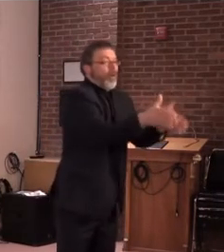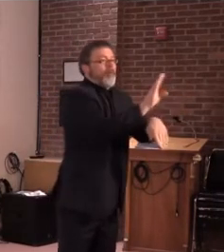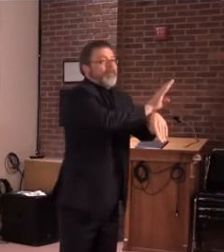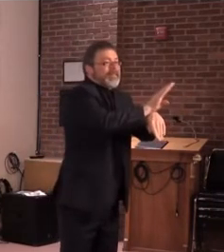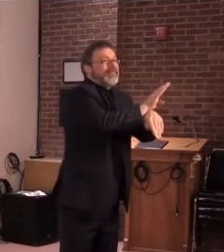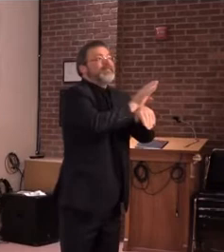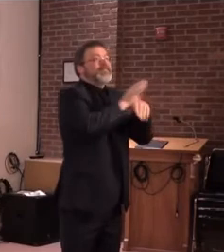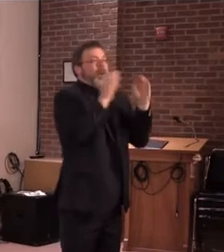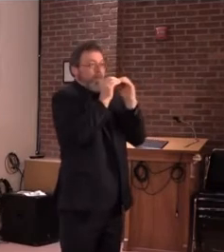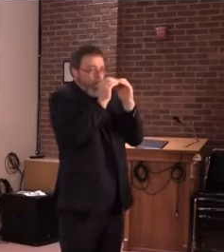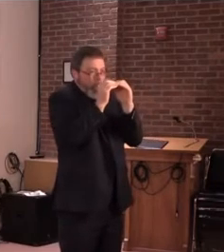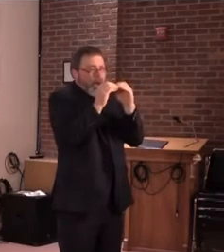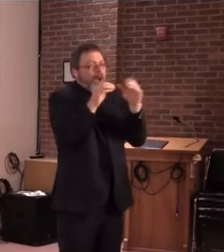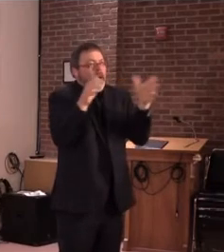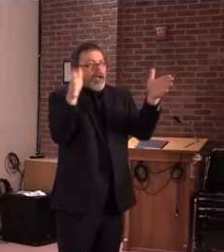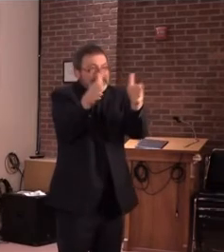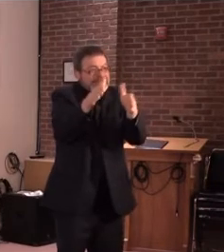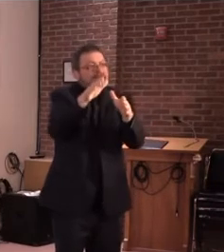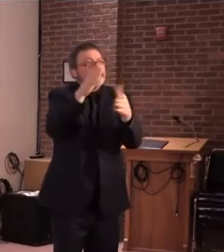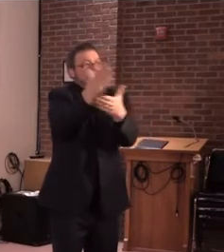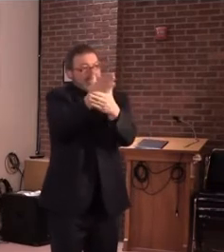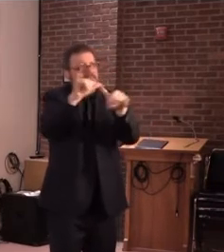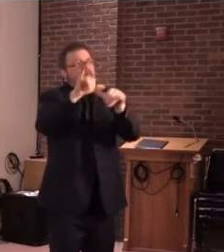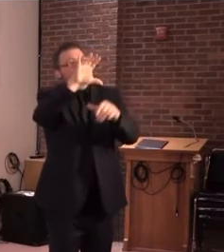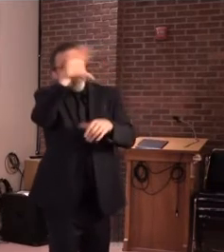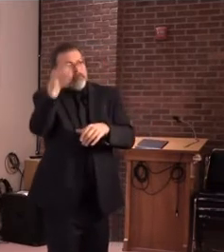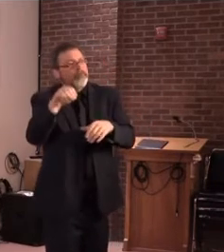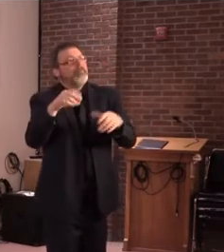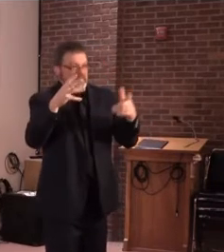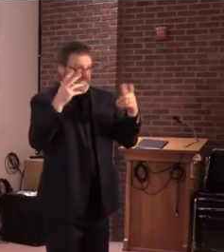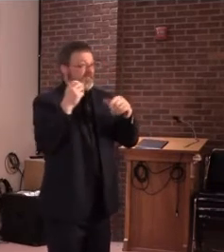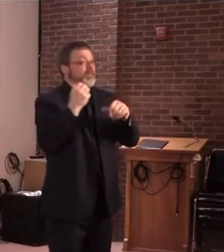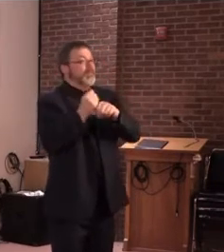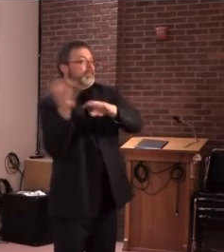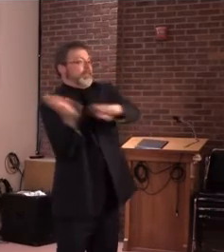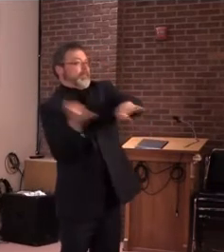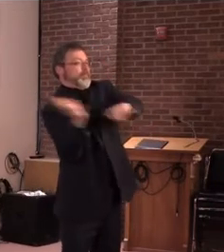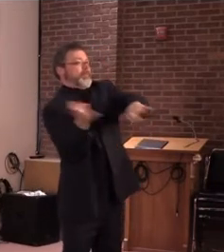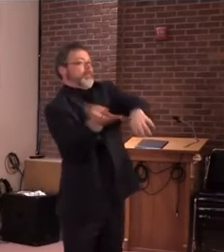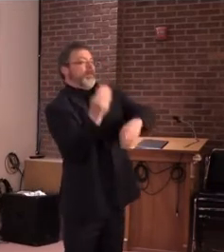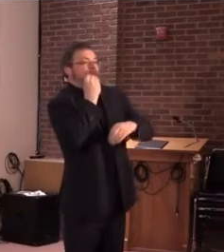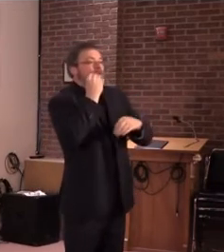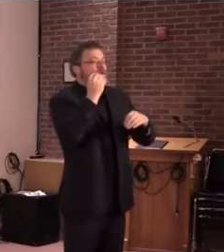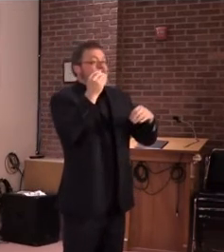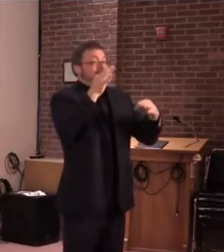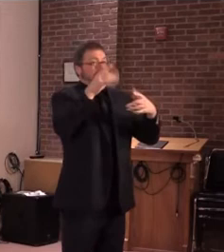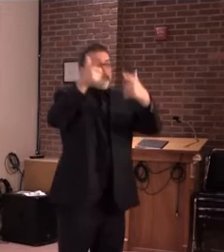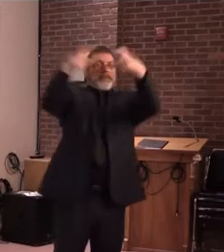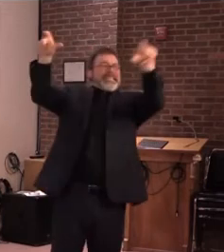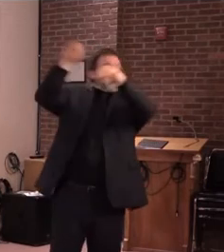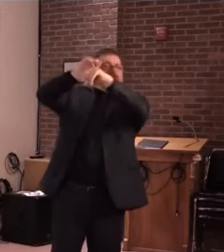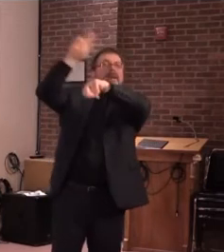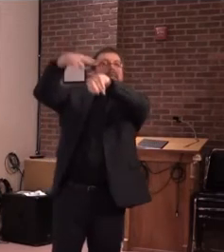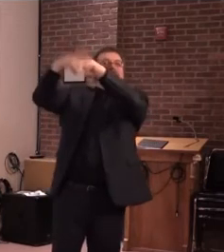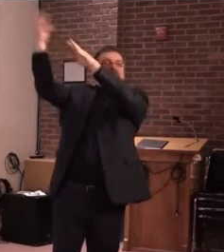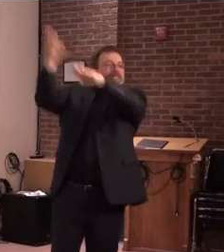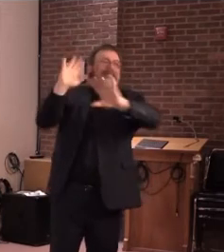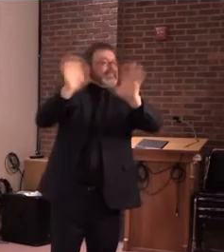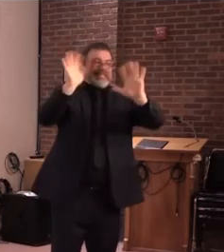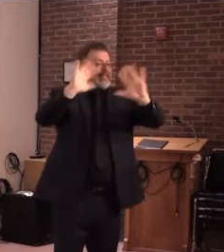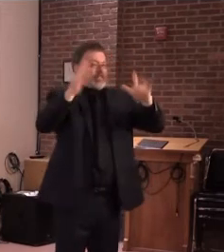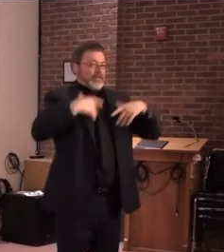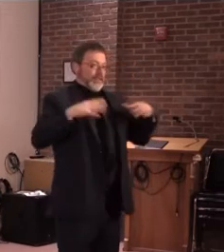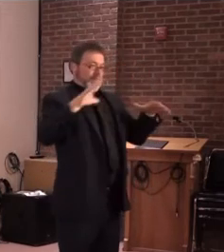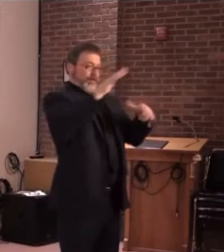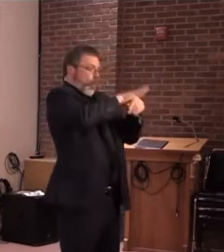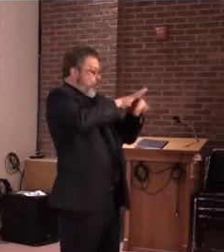our regional hubs through this as opposed to a big national system through agriculture. But those conversations are